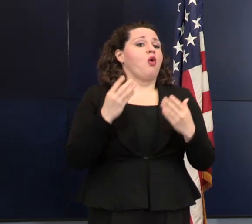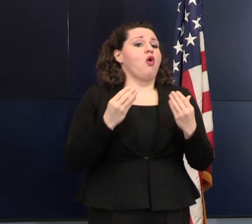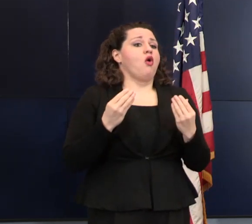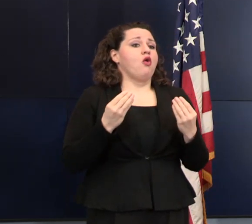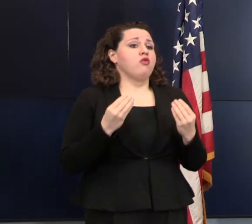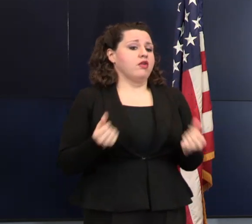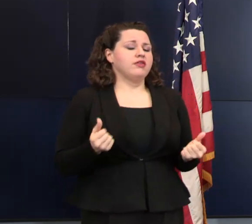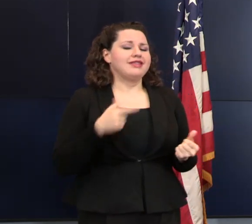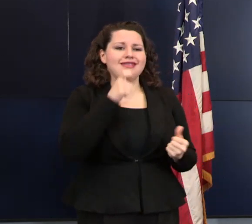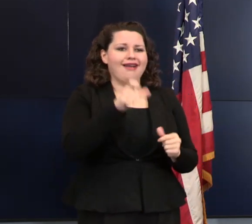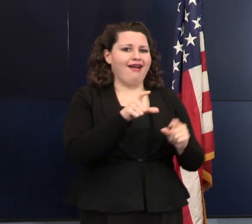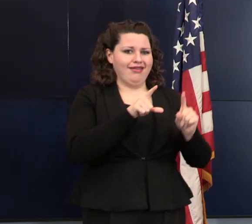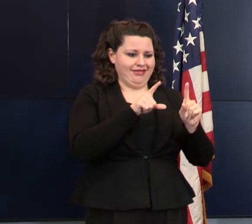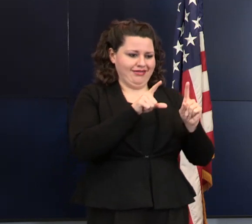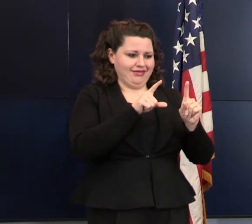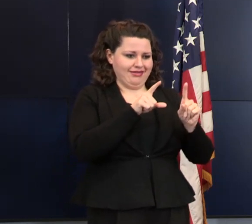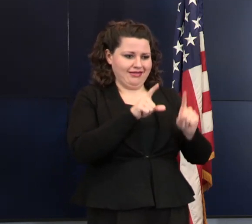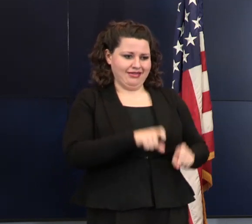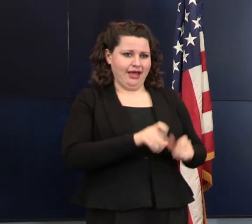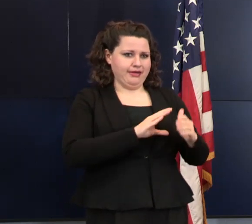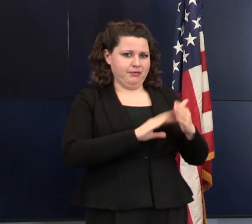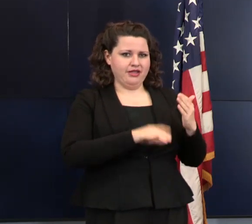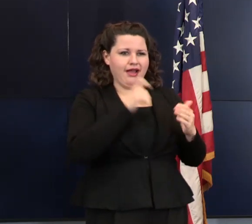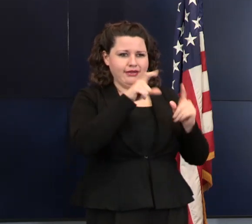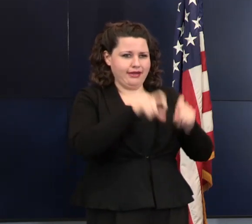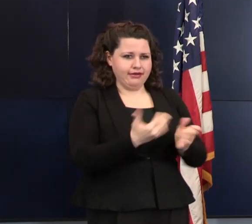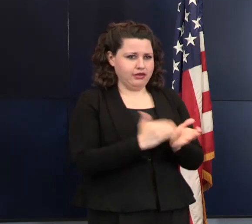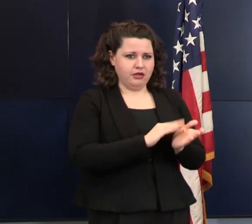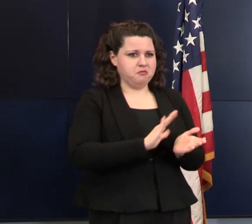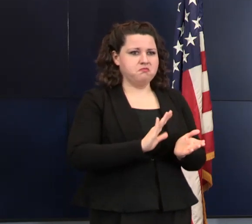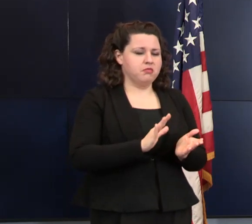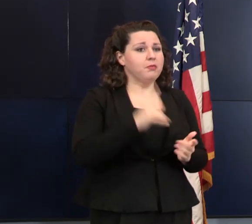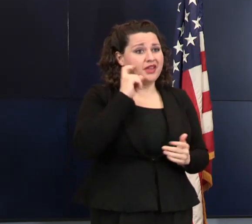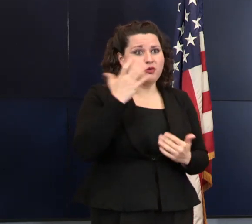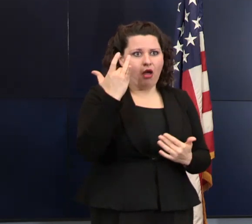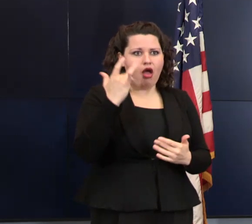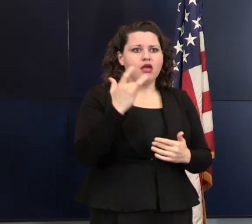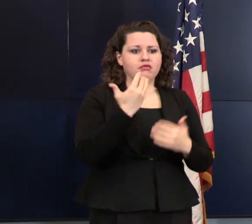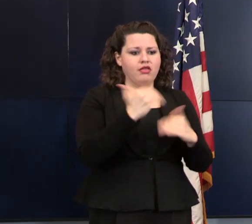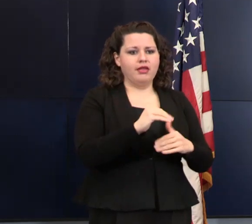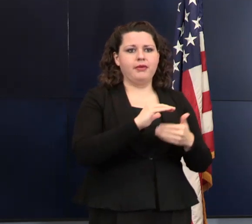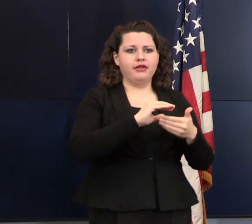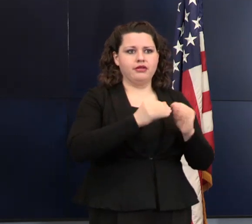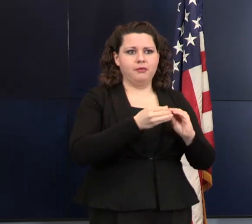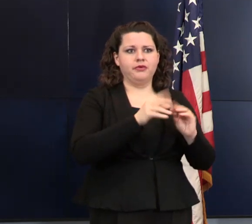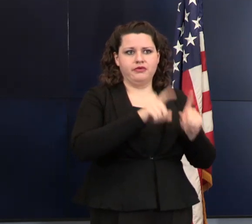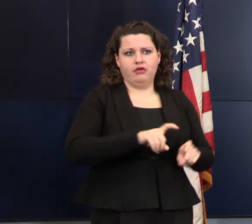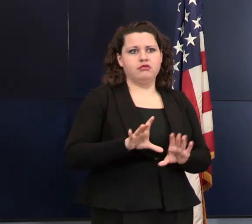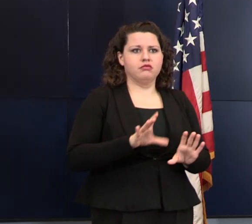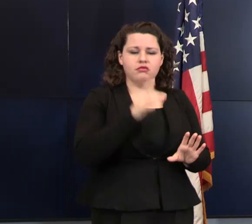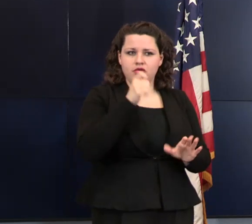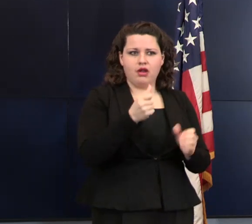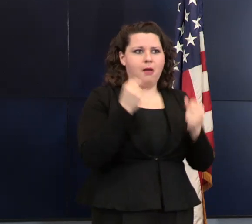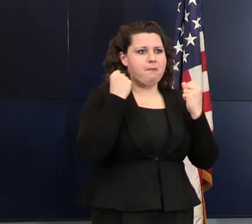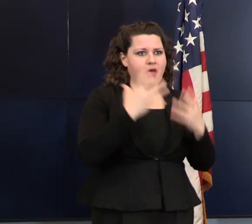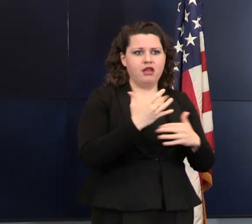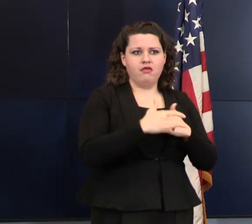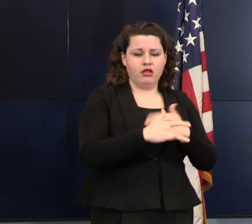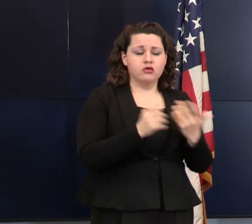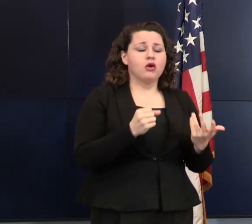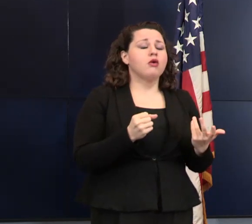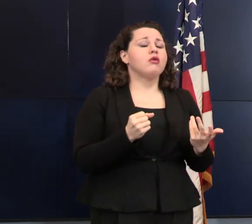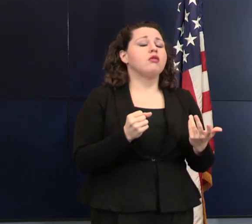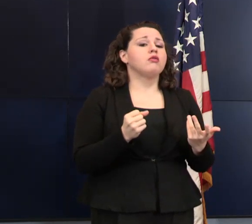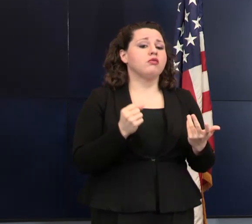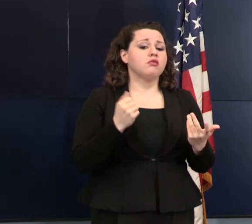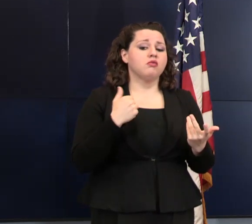doing test-based recovered measures at this particular point in time due to our limited number of tests that we do have available. So what